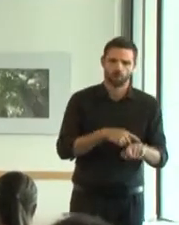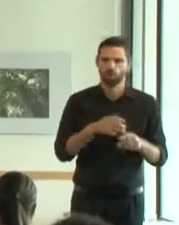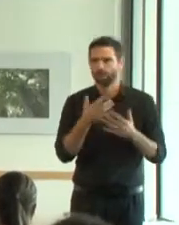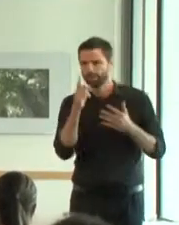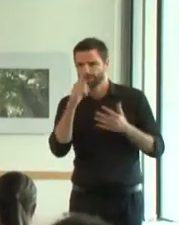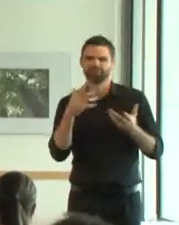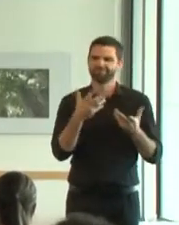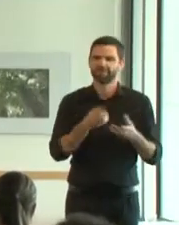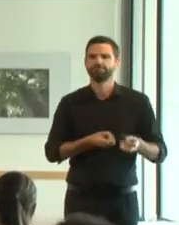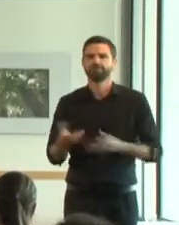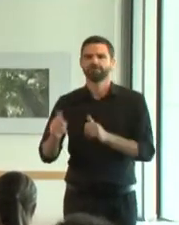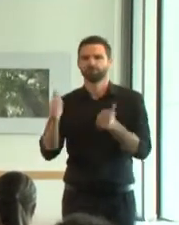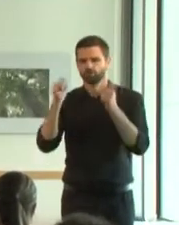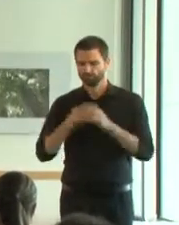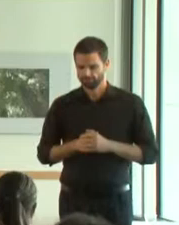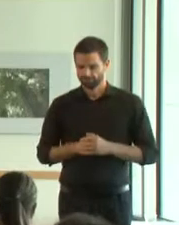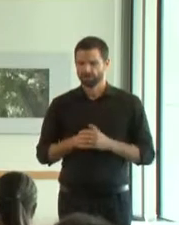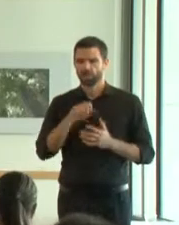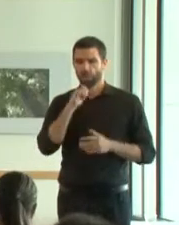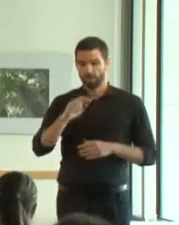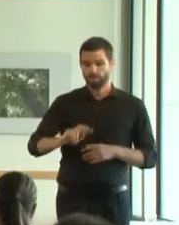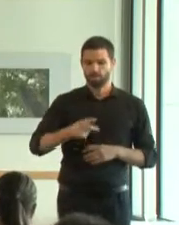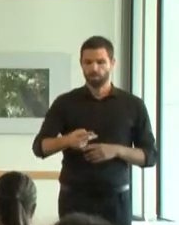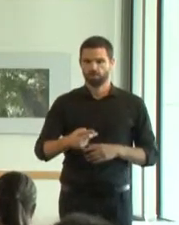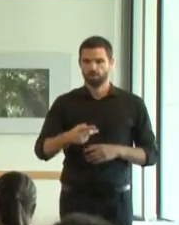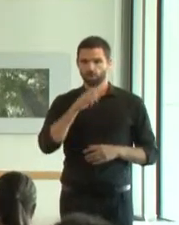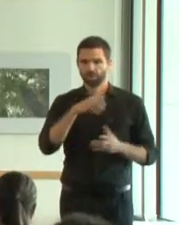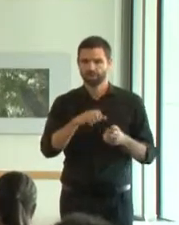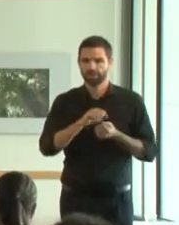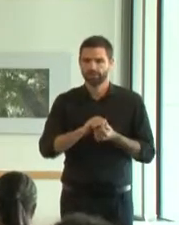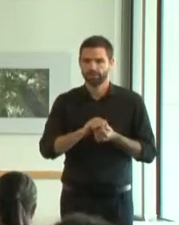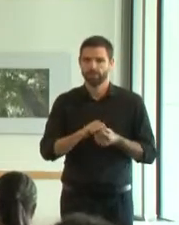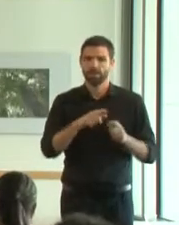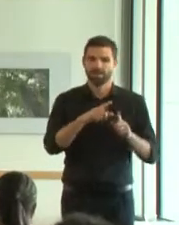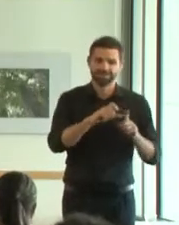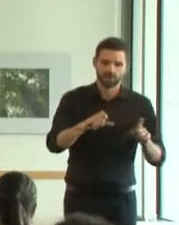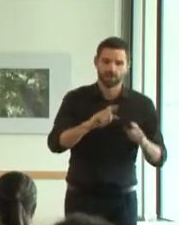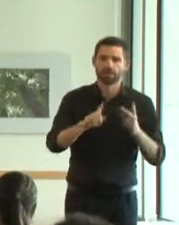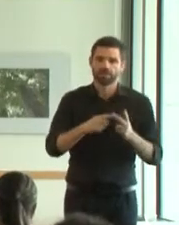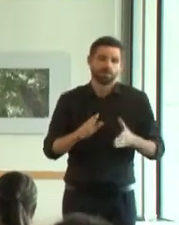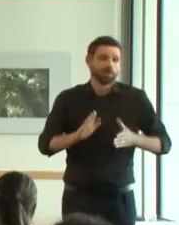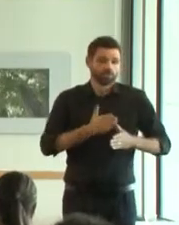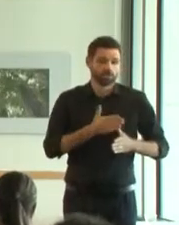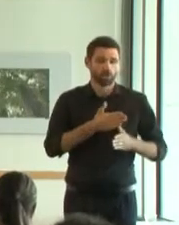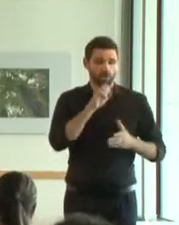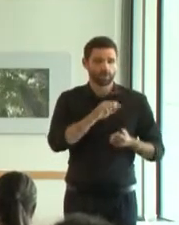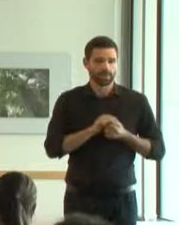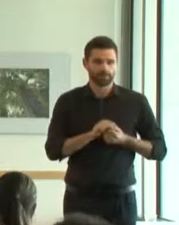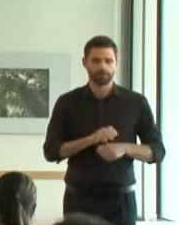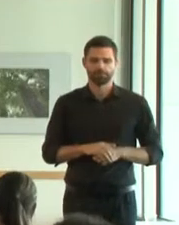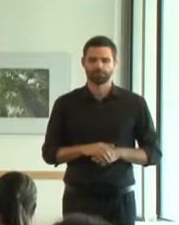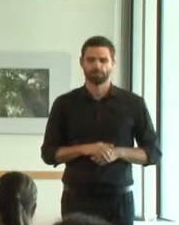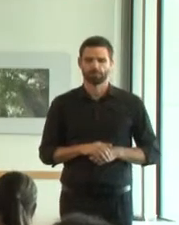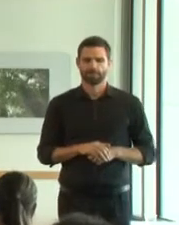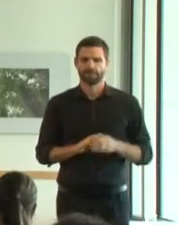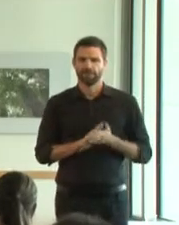both the film scans, so the digital stuff, and the reels of films that we've got, sometimes even keeping the original as well, I might add. So then